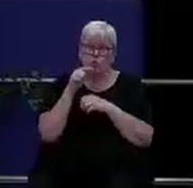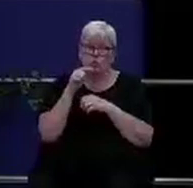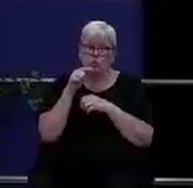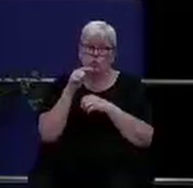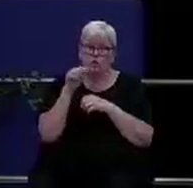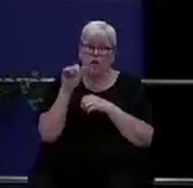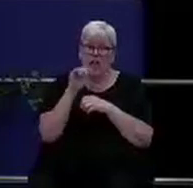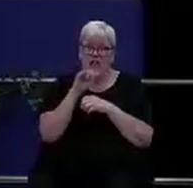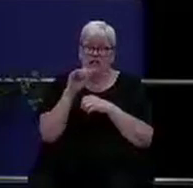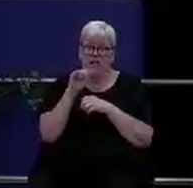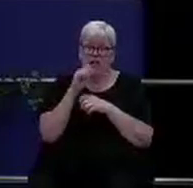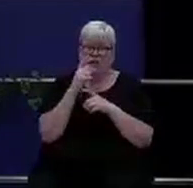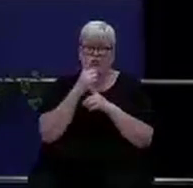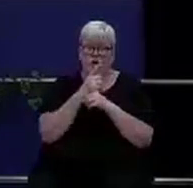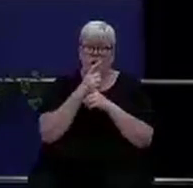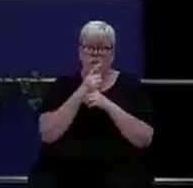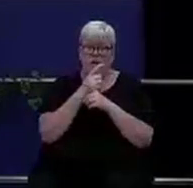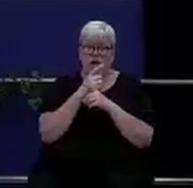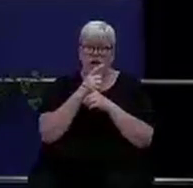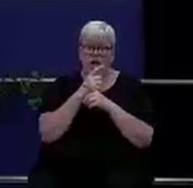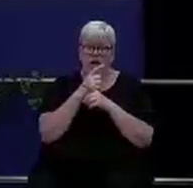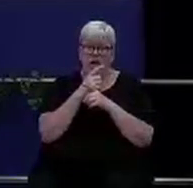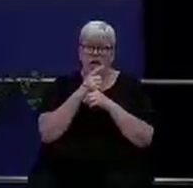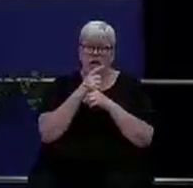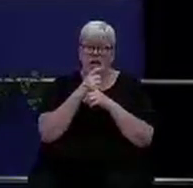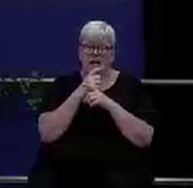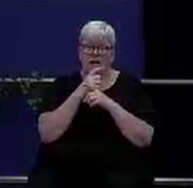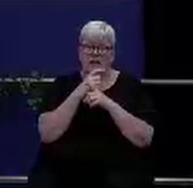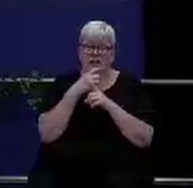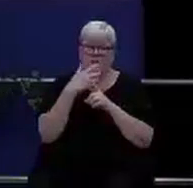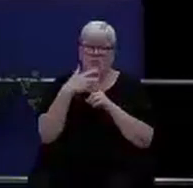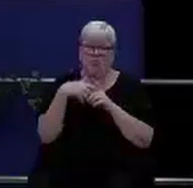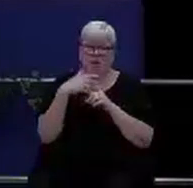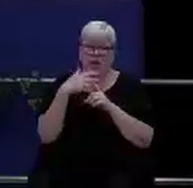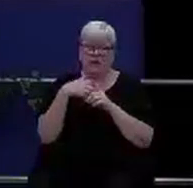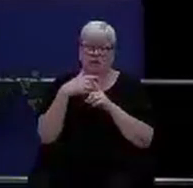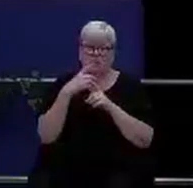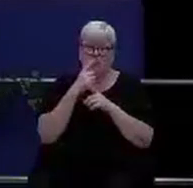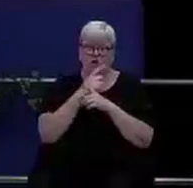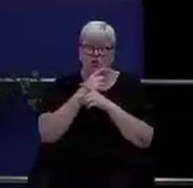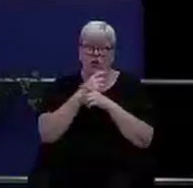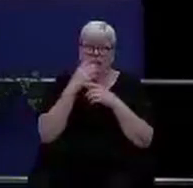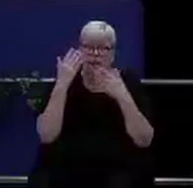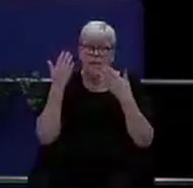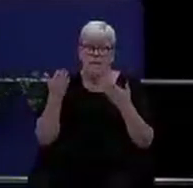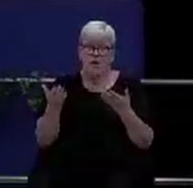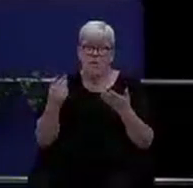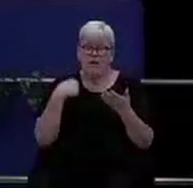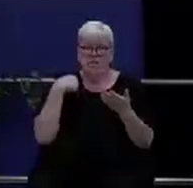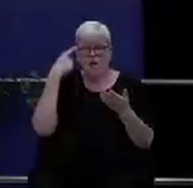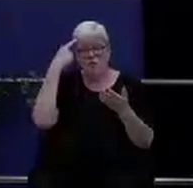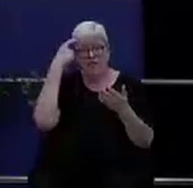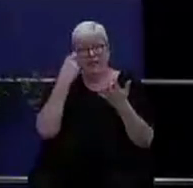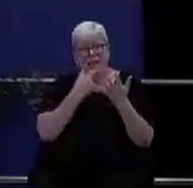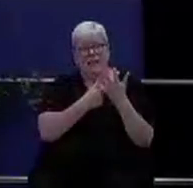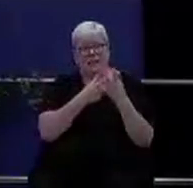either of you, talk anywhere about the kind of literary background? When you were talking just now, I was thinking of the raven in